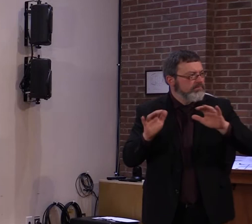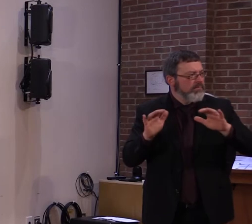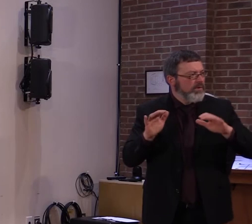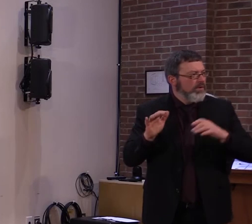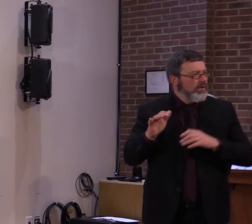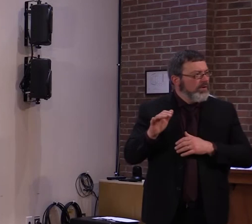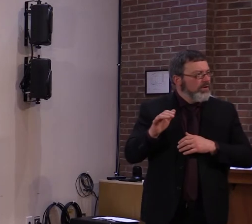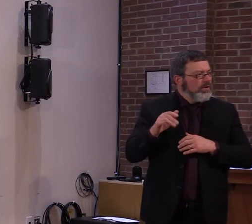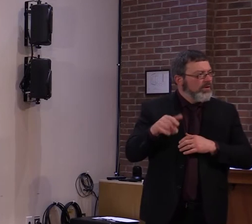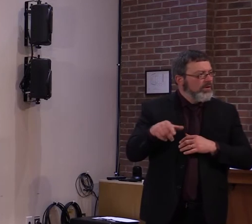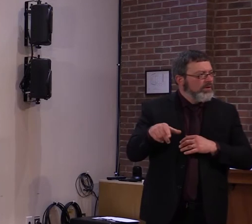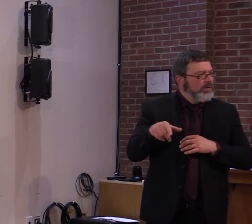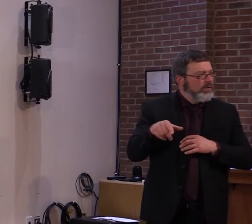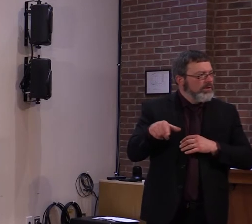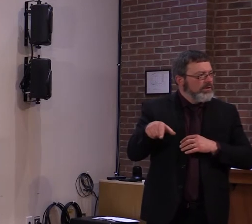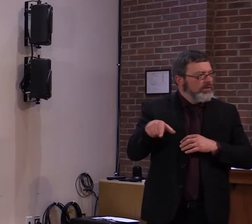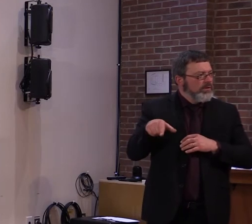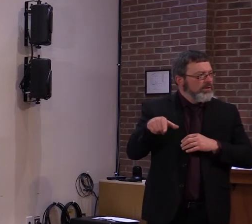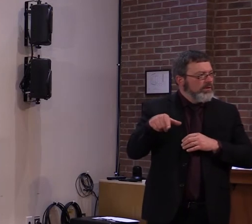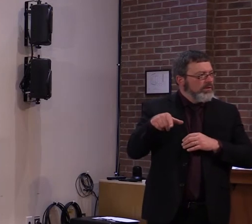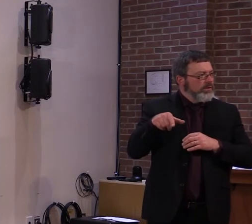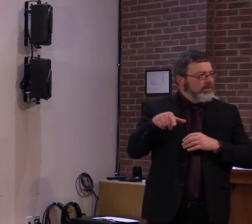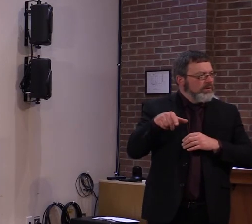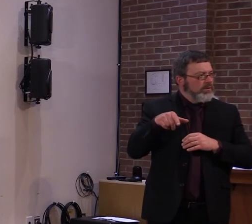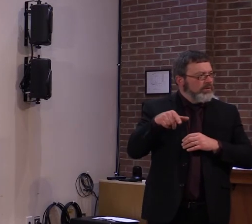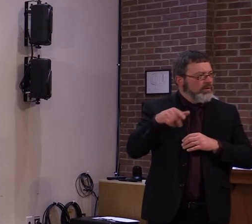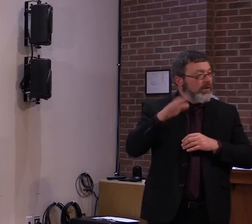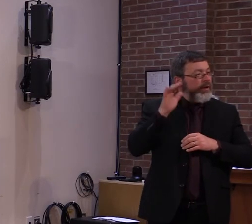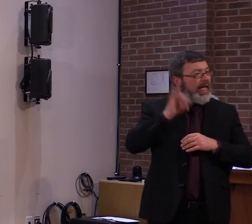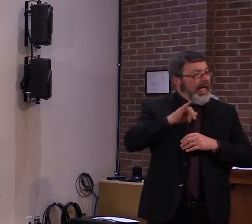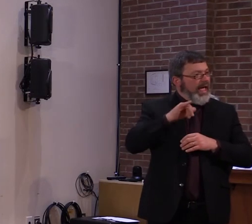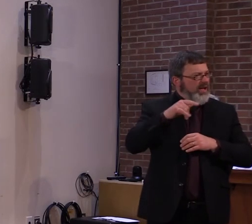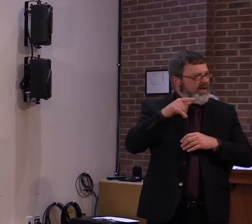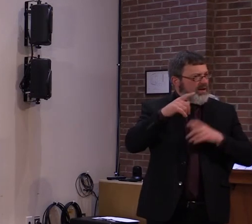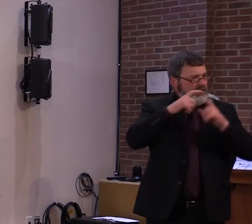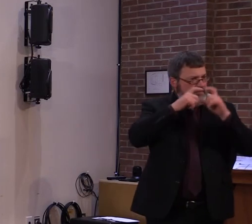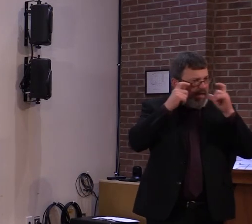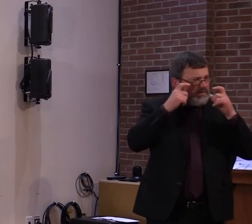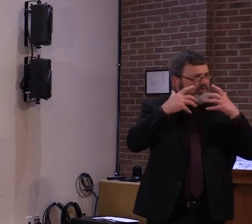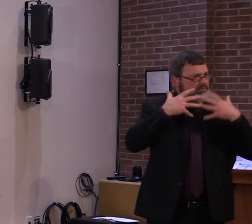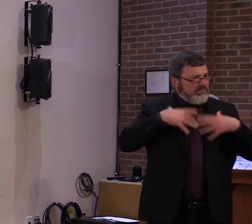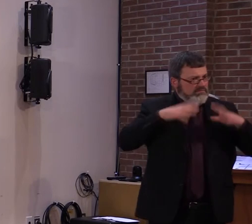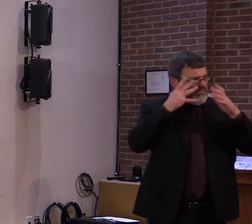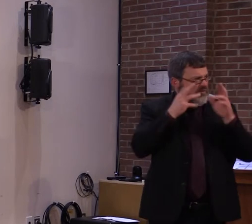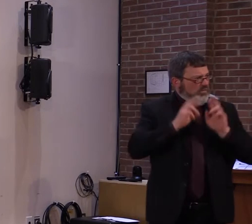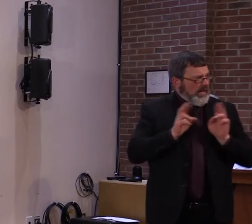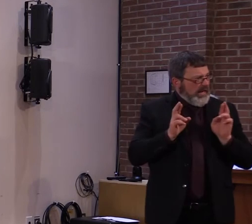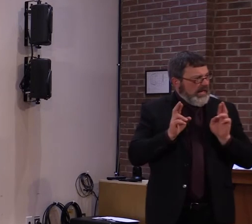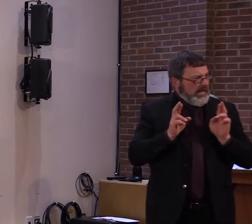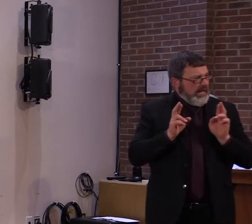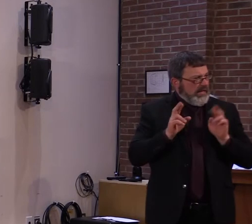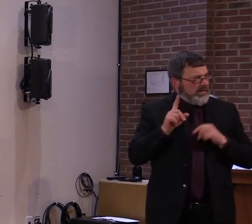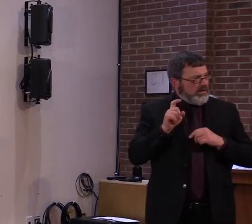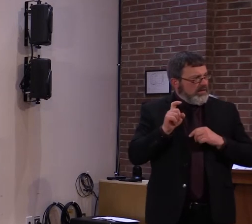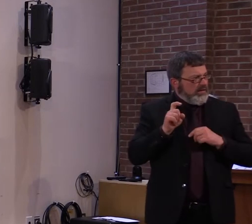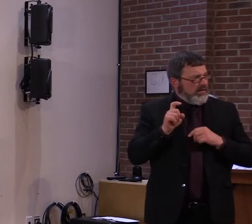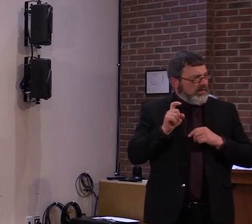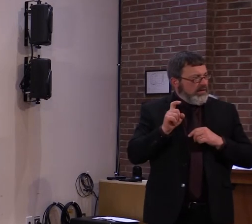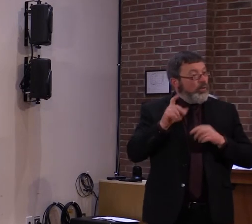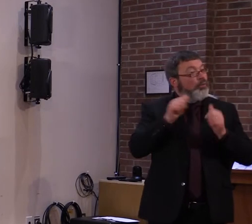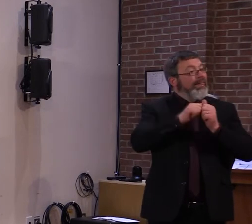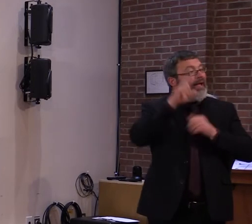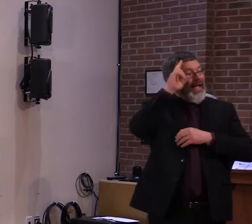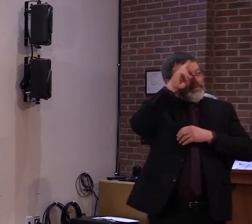people who can get do-it-yourself kits online. And why are those results coming back within 24 hours in someone's faces,